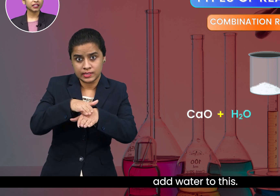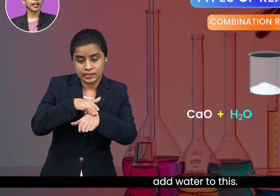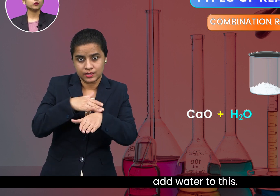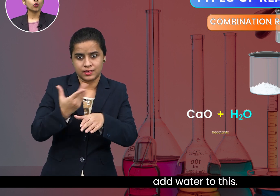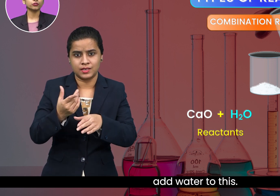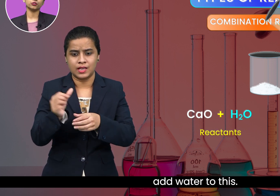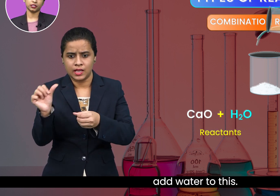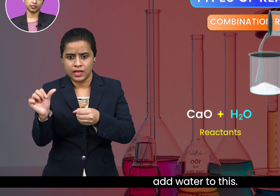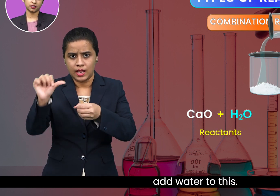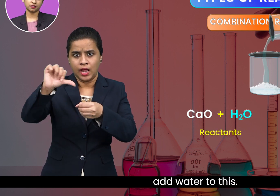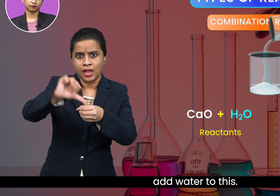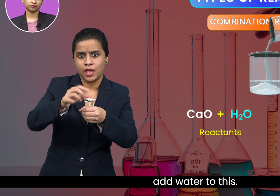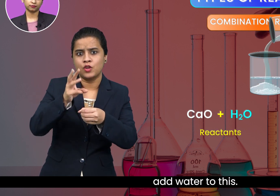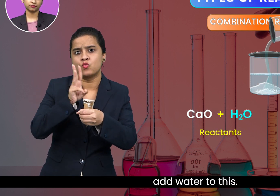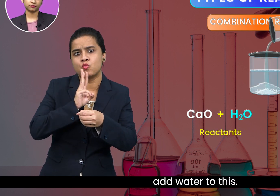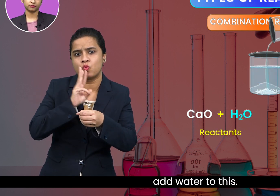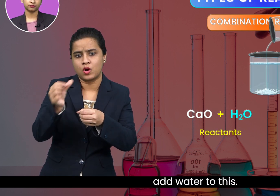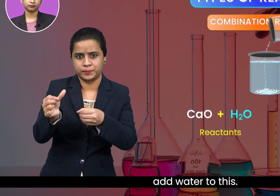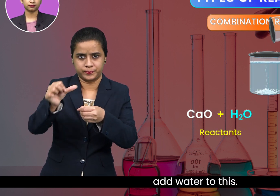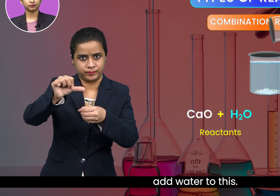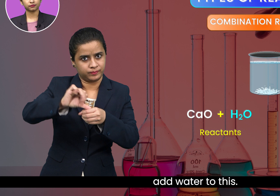Slowly add water to this.